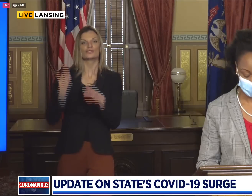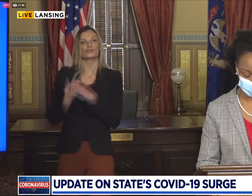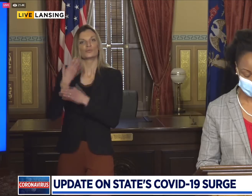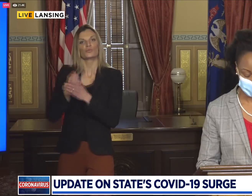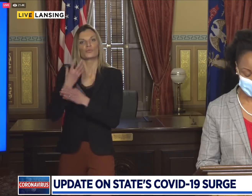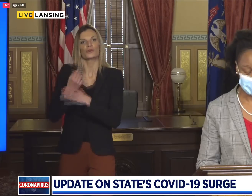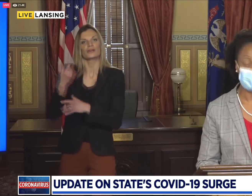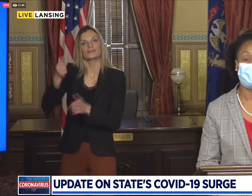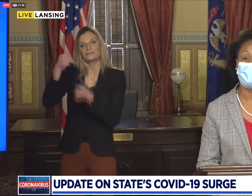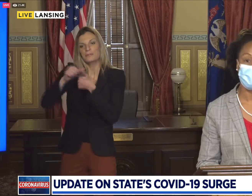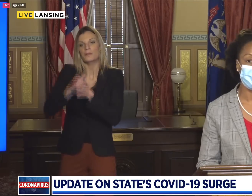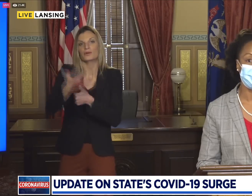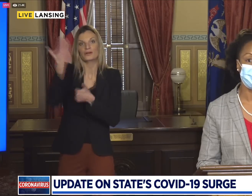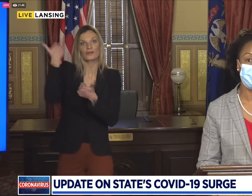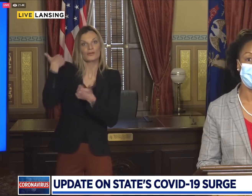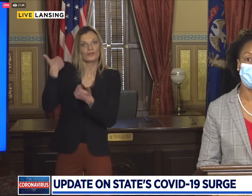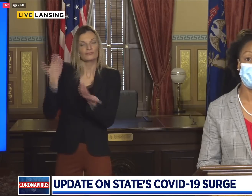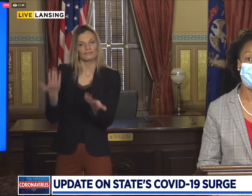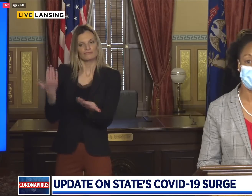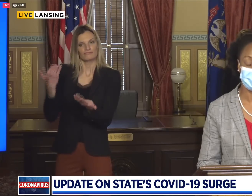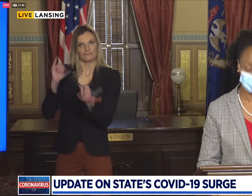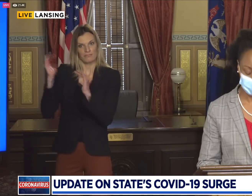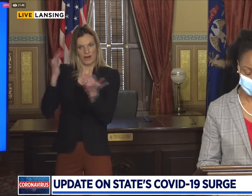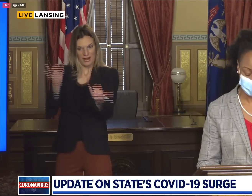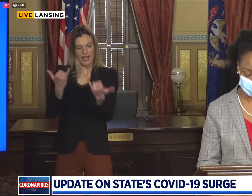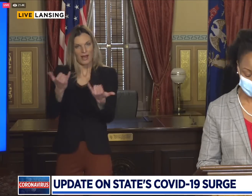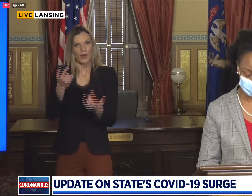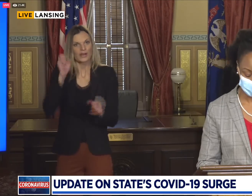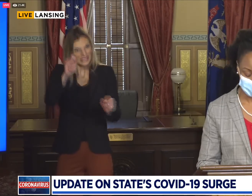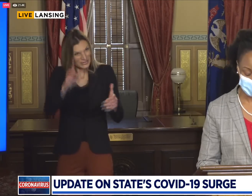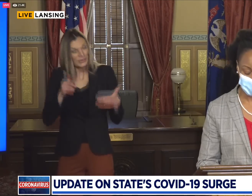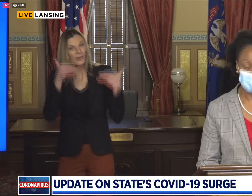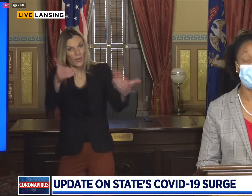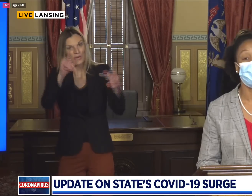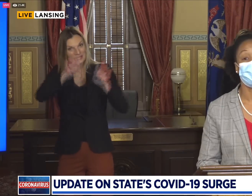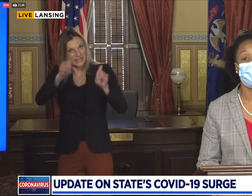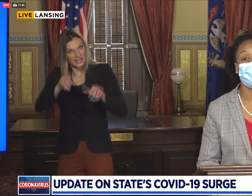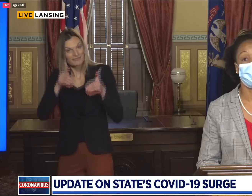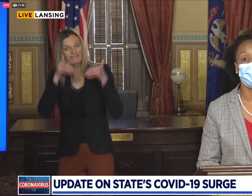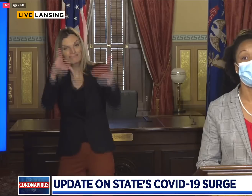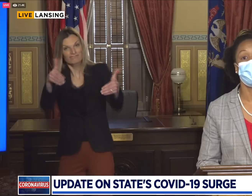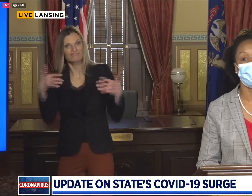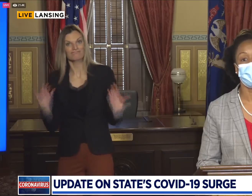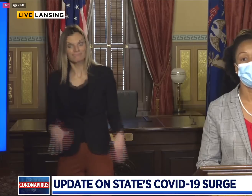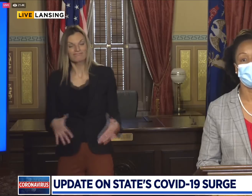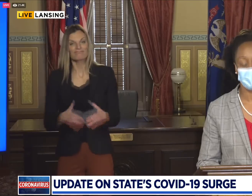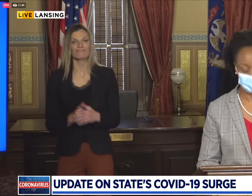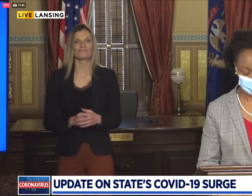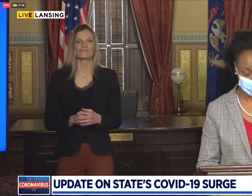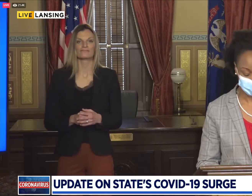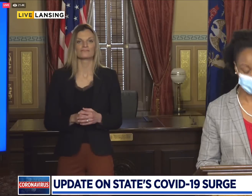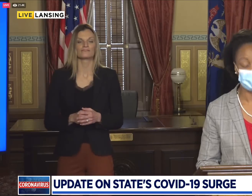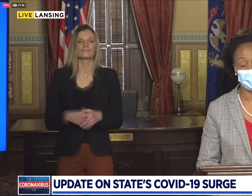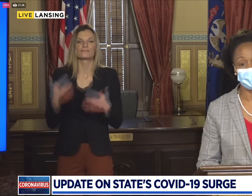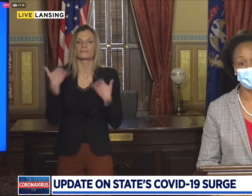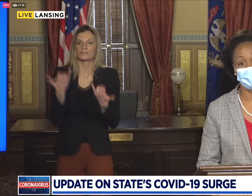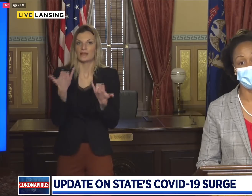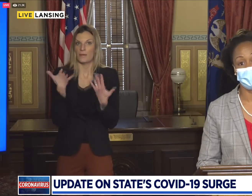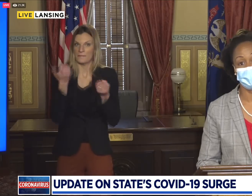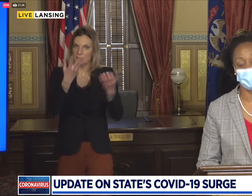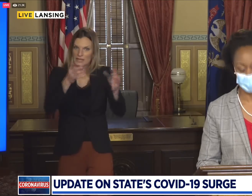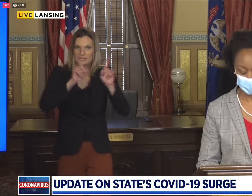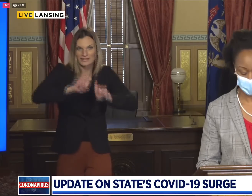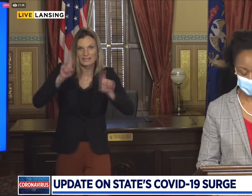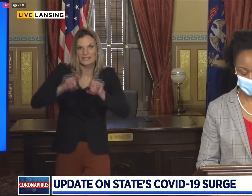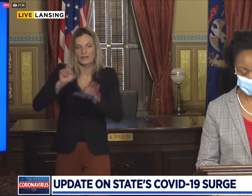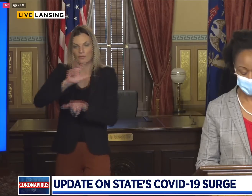obtain a test, now anyone who wants a test can get a test. We are performing over 45,000 diagnostic